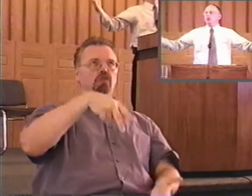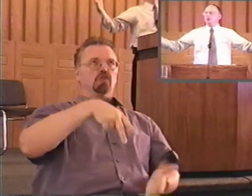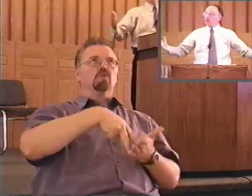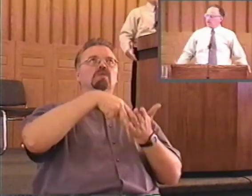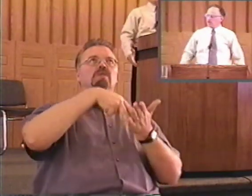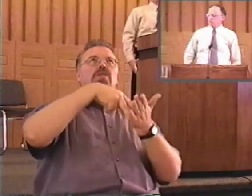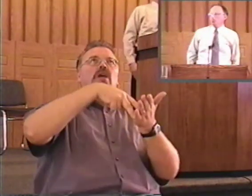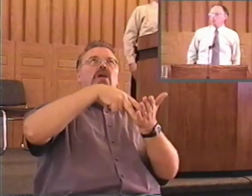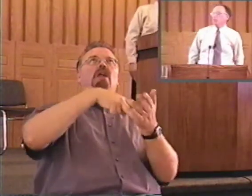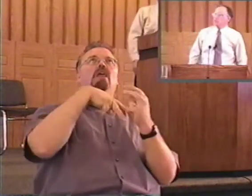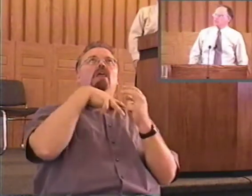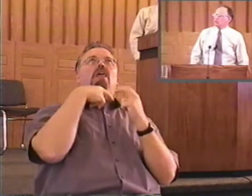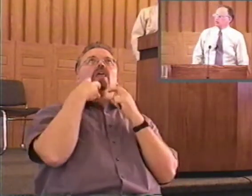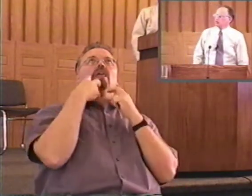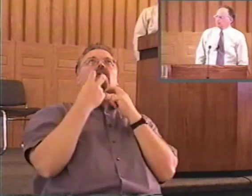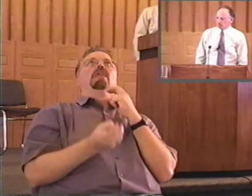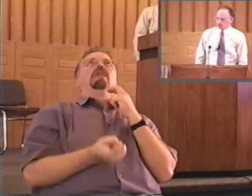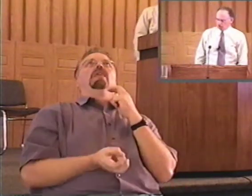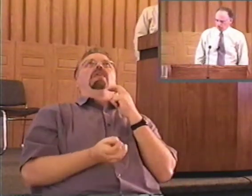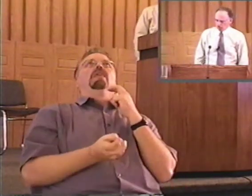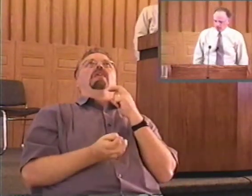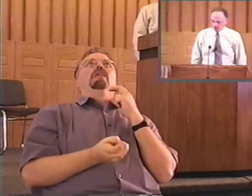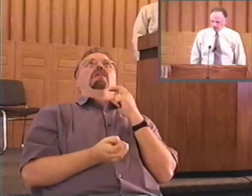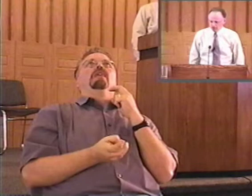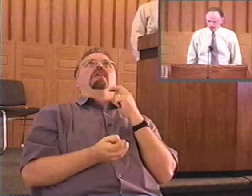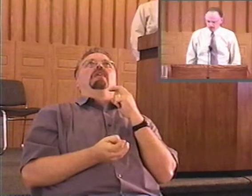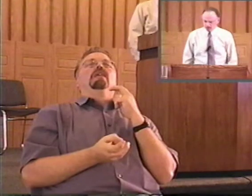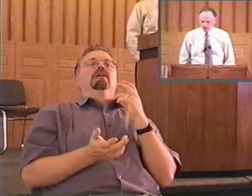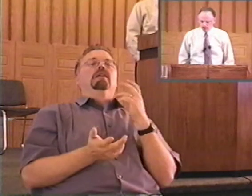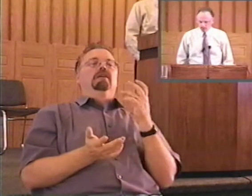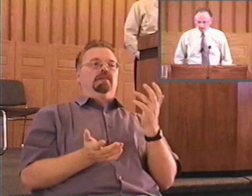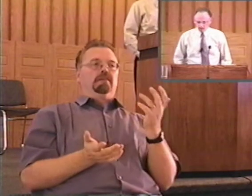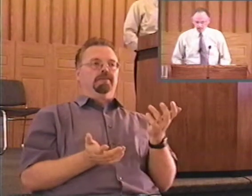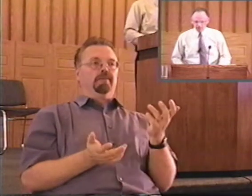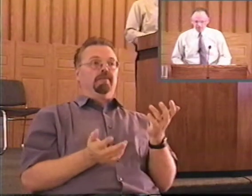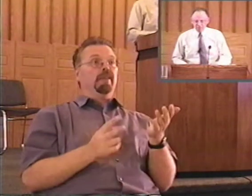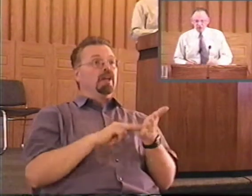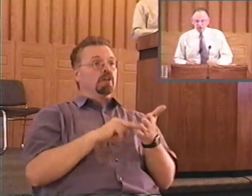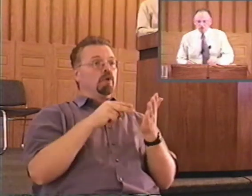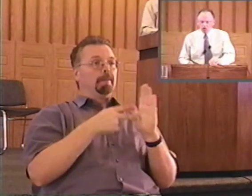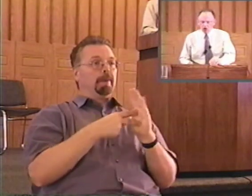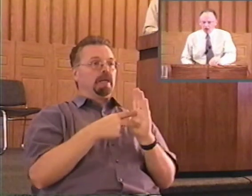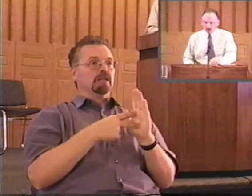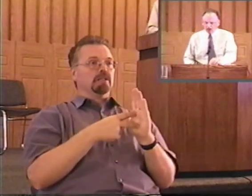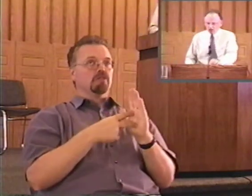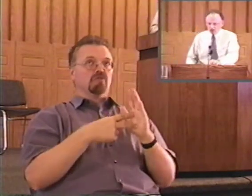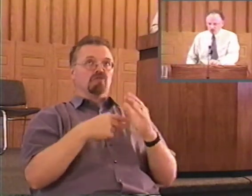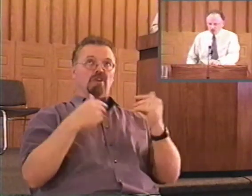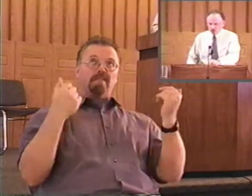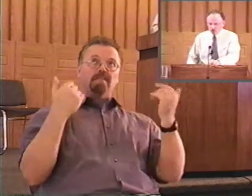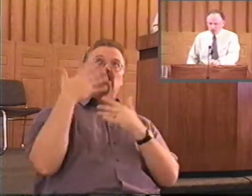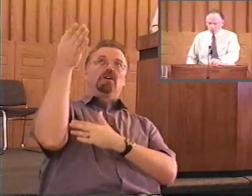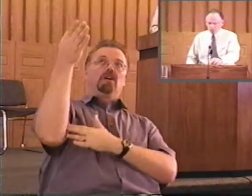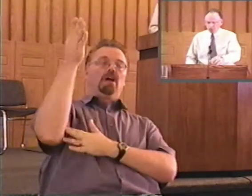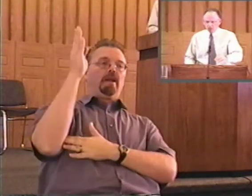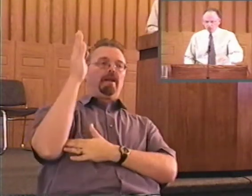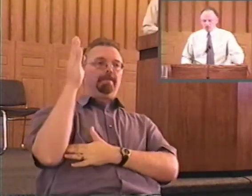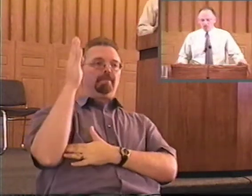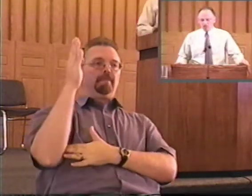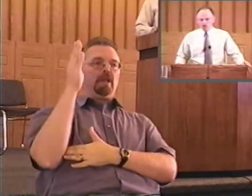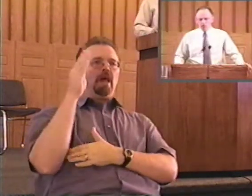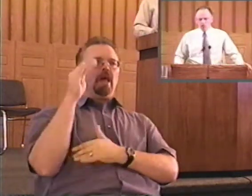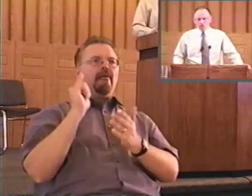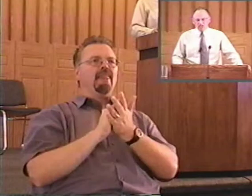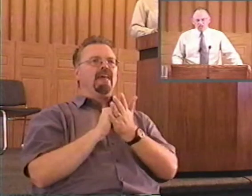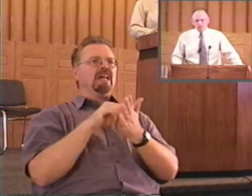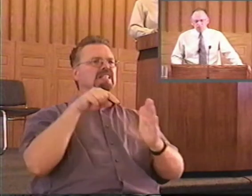awe of Him? That's what it means to fear God. To fear God is the